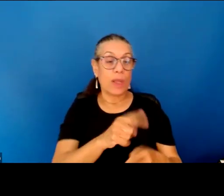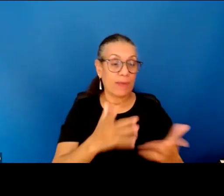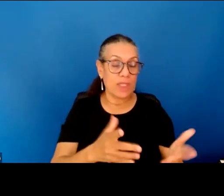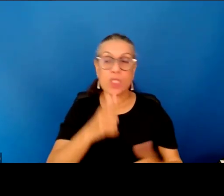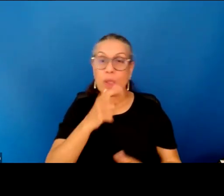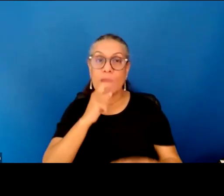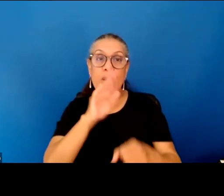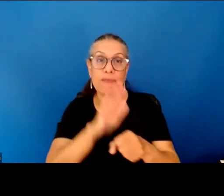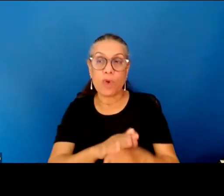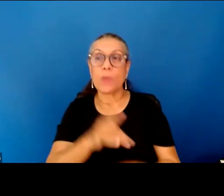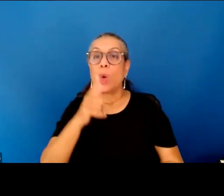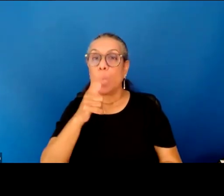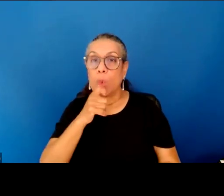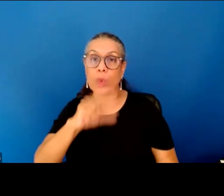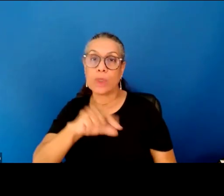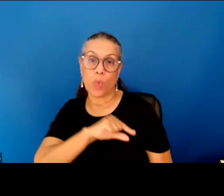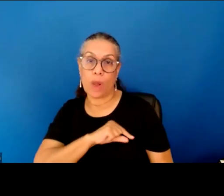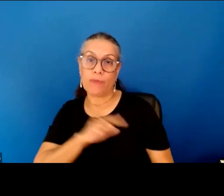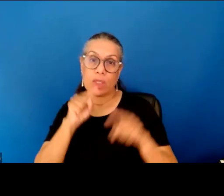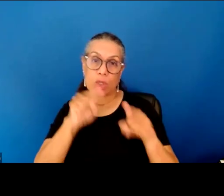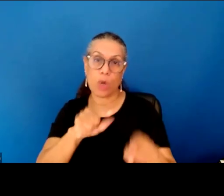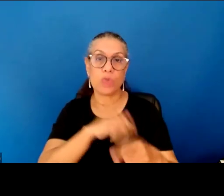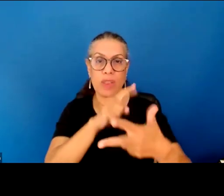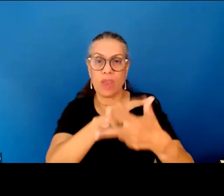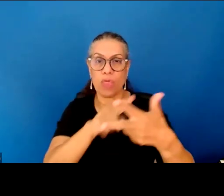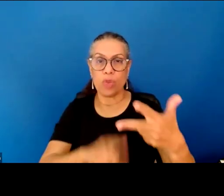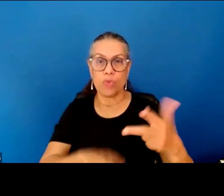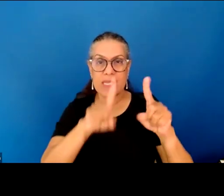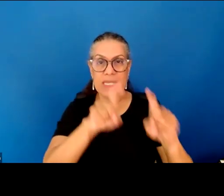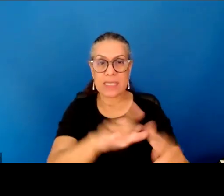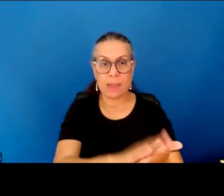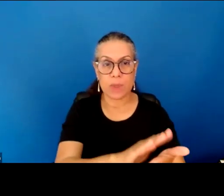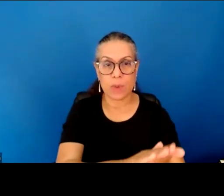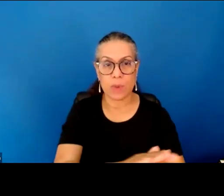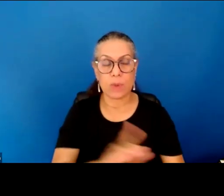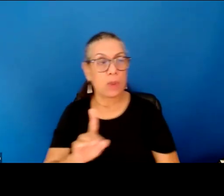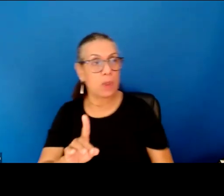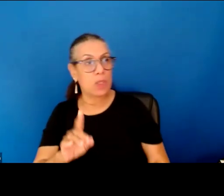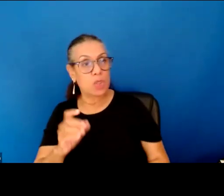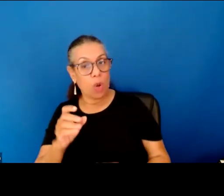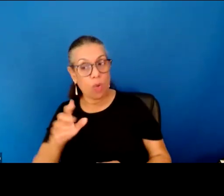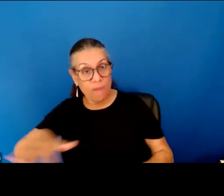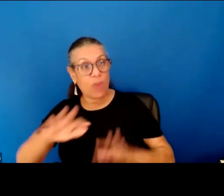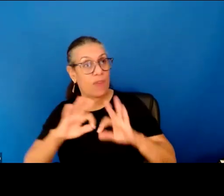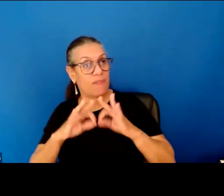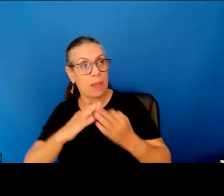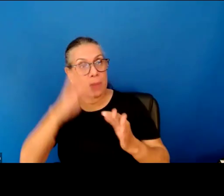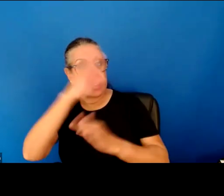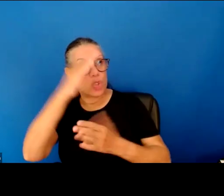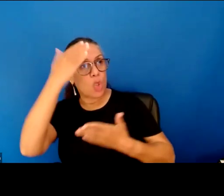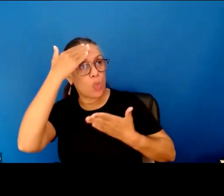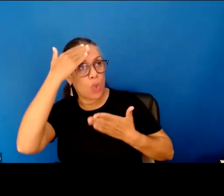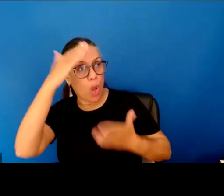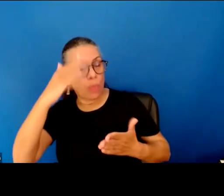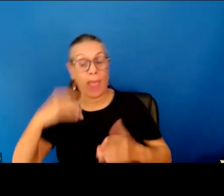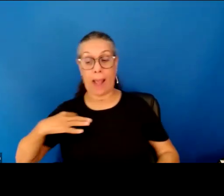applicants are. And it's also true that no one would have a way of knowing their tier at the outset of applying,